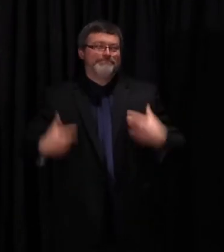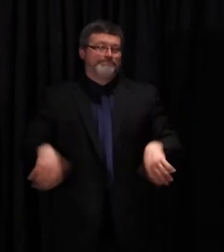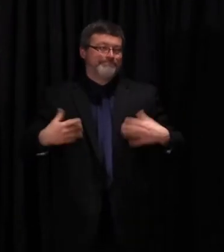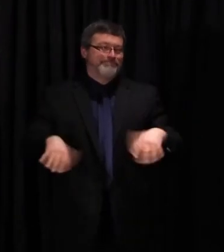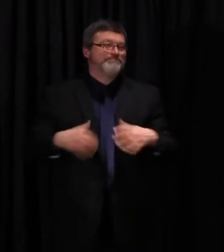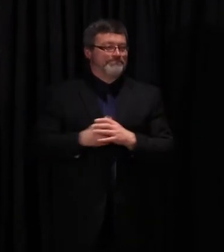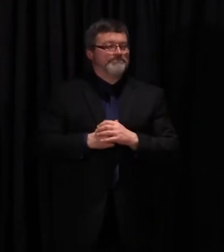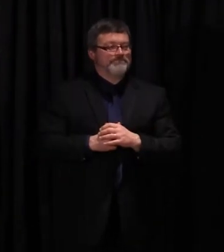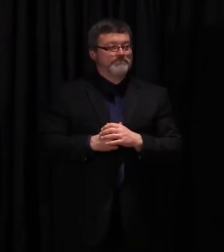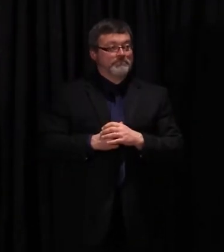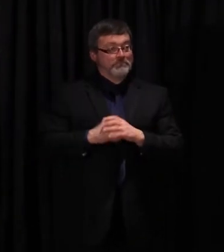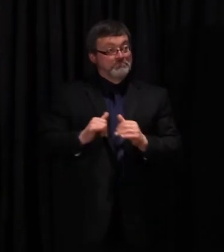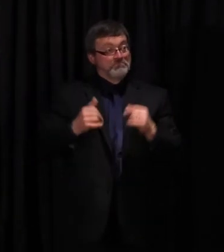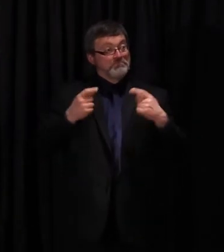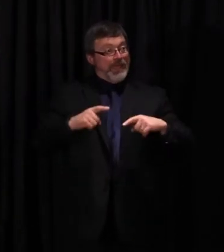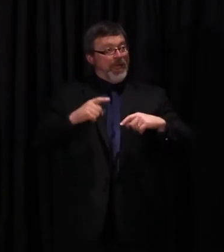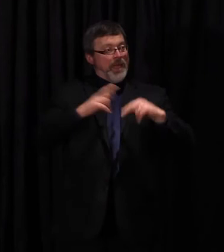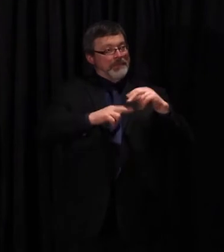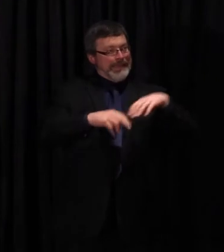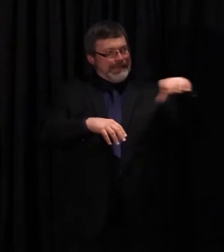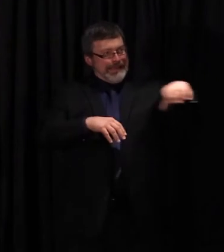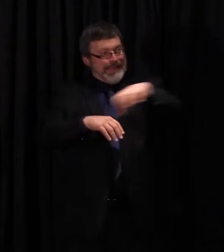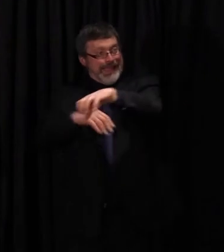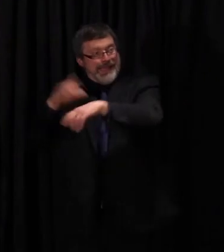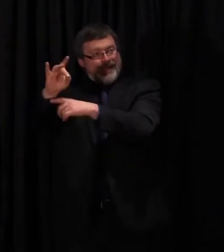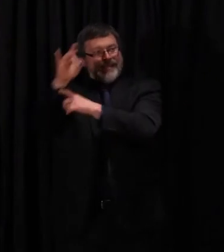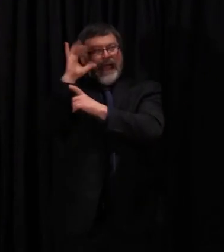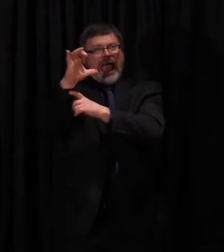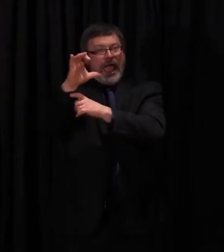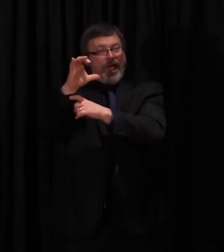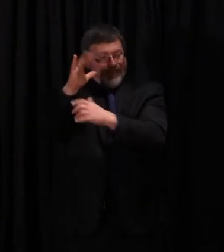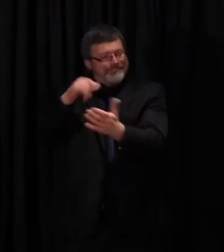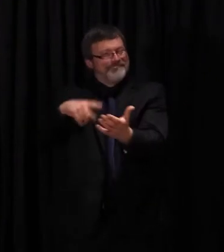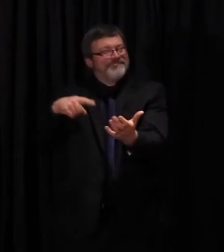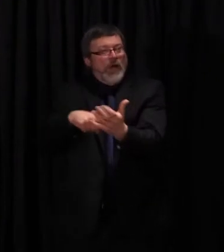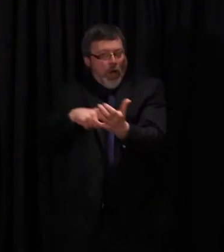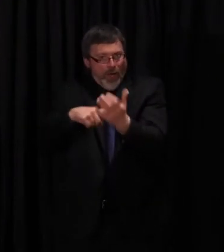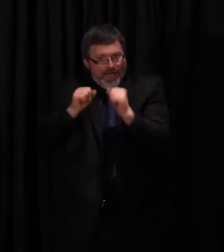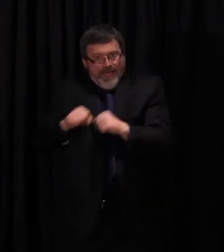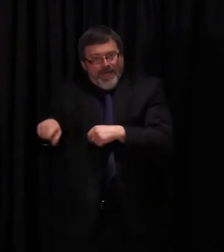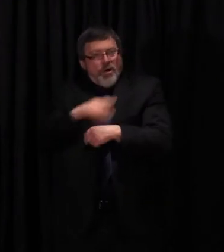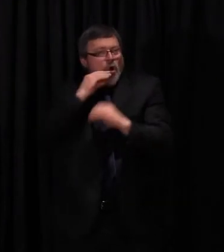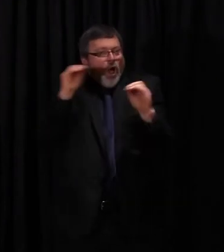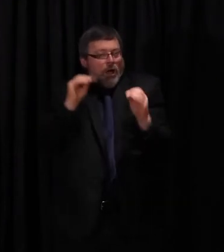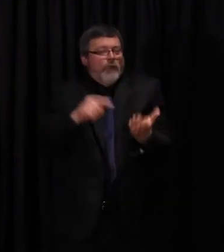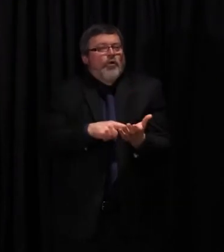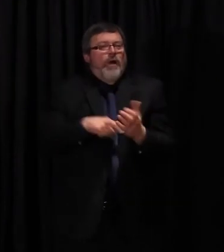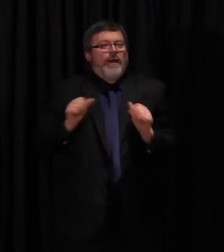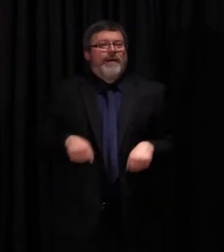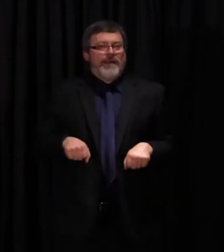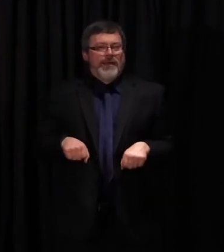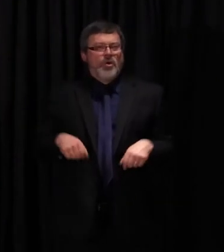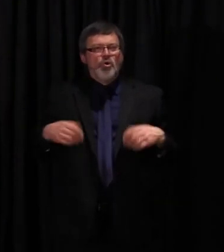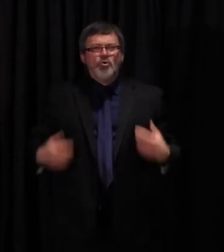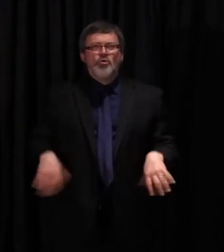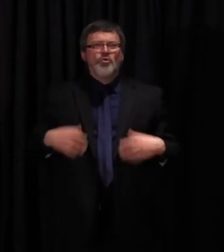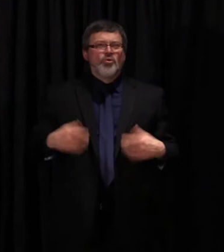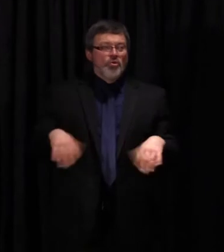we built about 800 new affordable units, with another 800 under